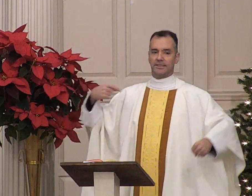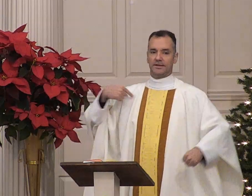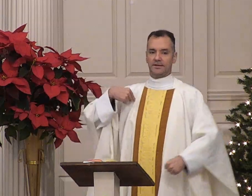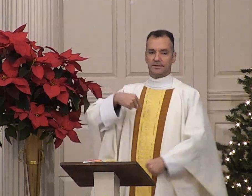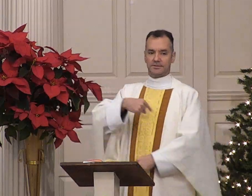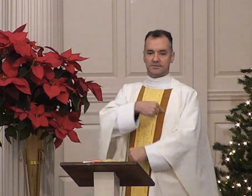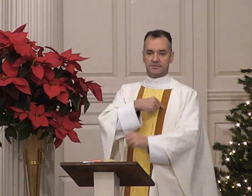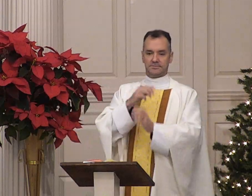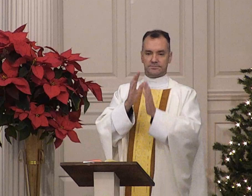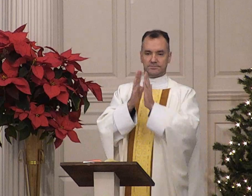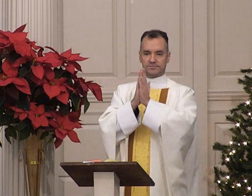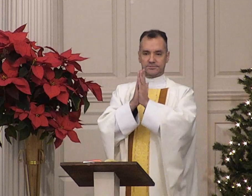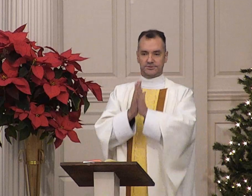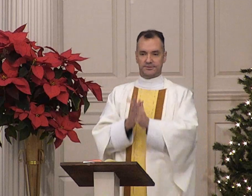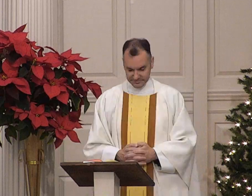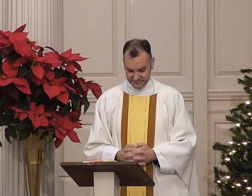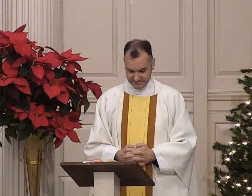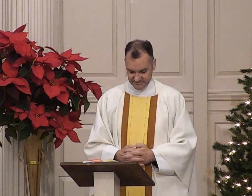Let us pray.